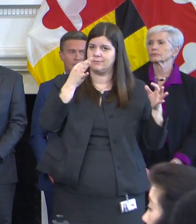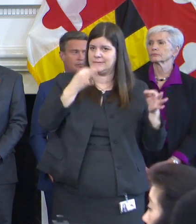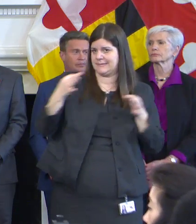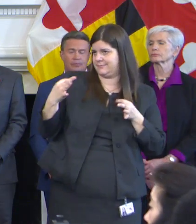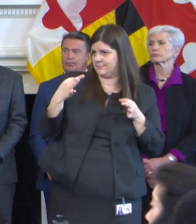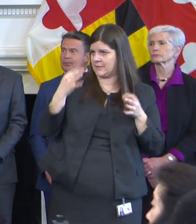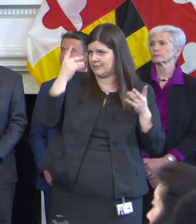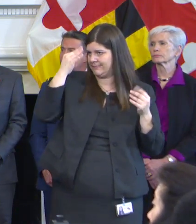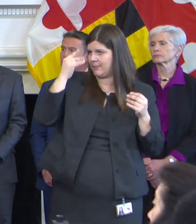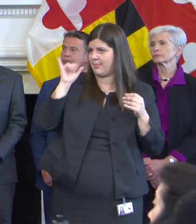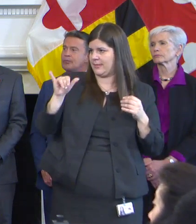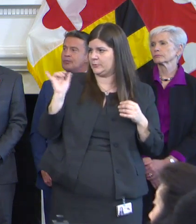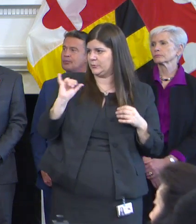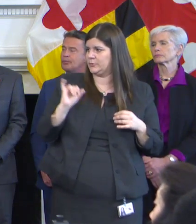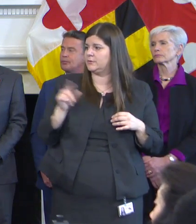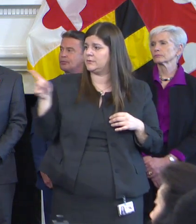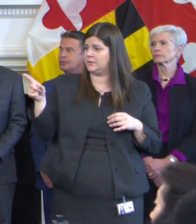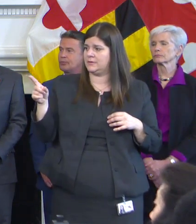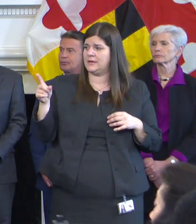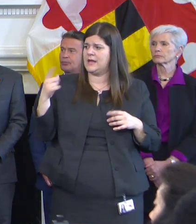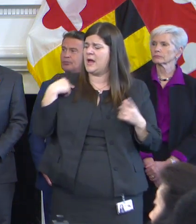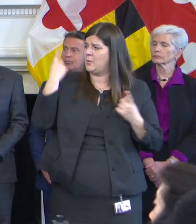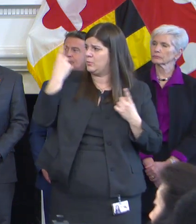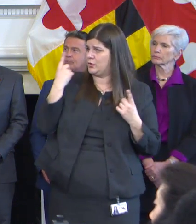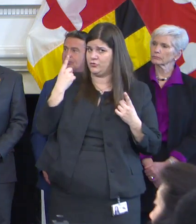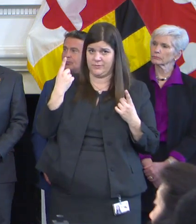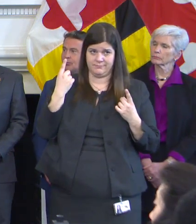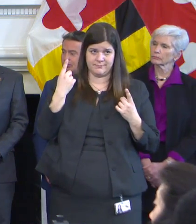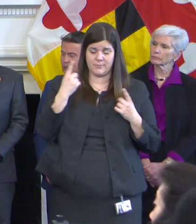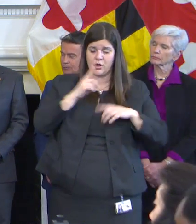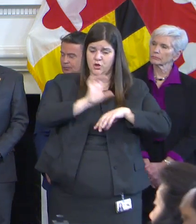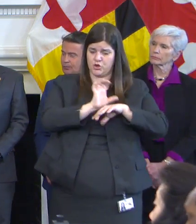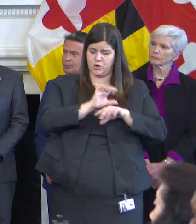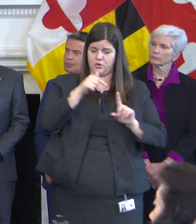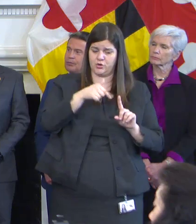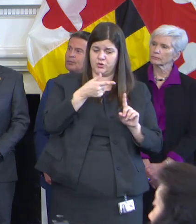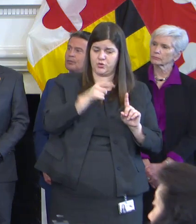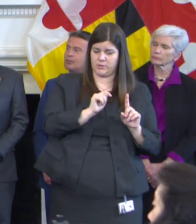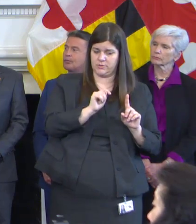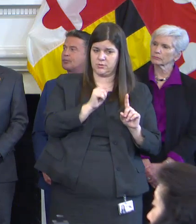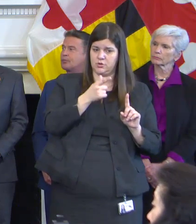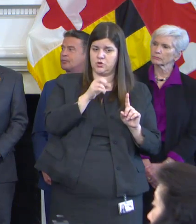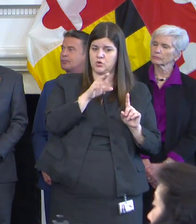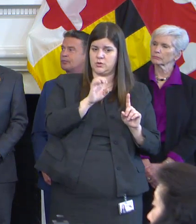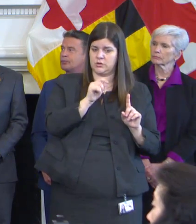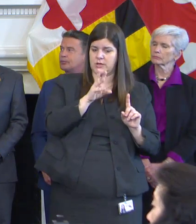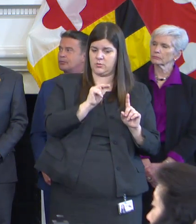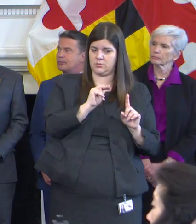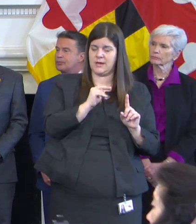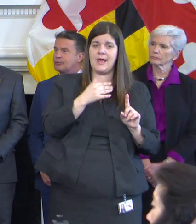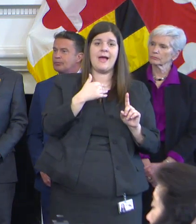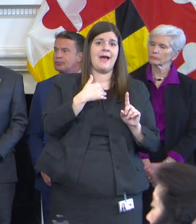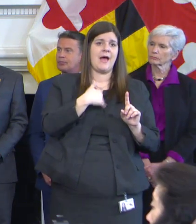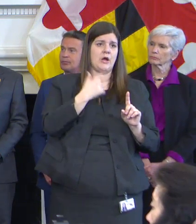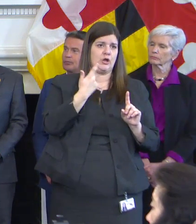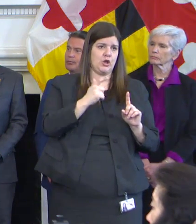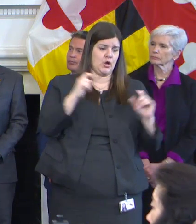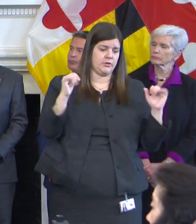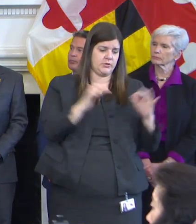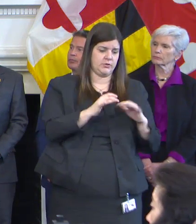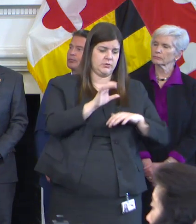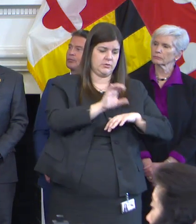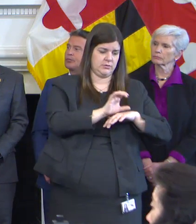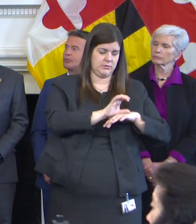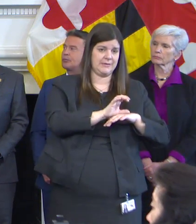the parishioners in Georgetown were asked to self-quarantine after being at a large event where someone was infected. The CPAC conference took place